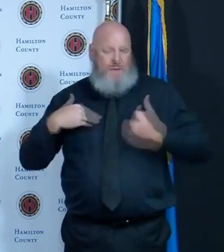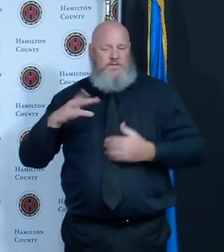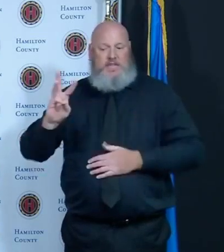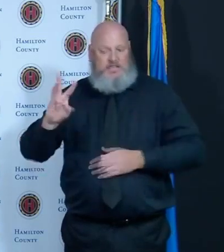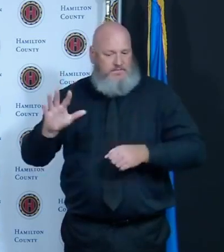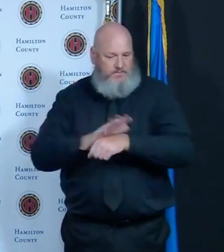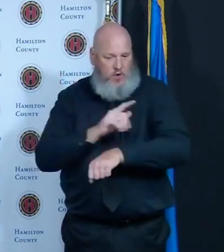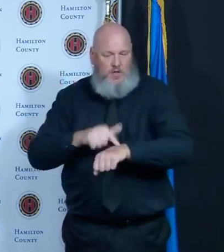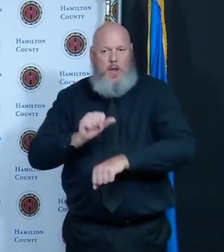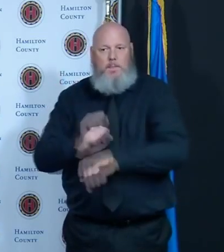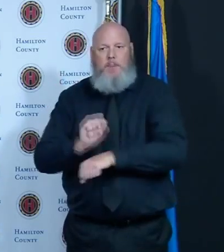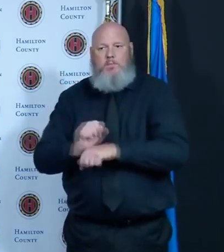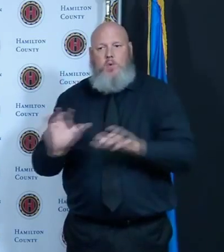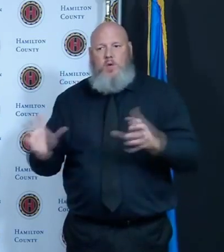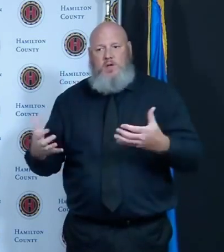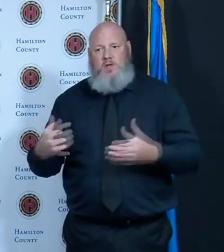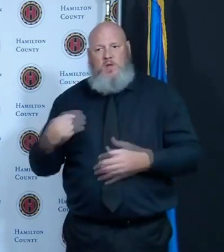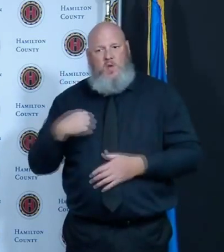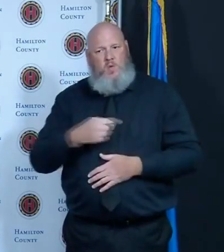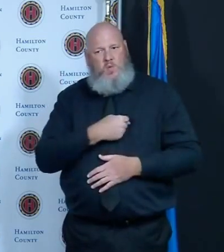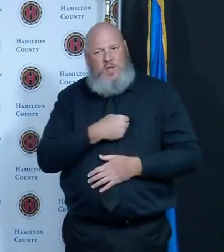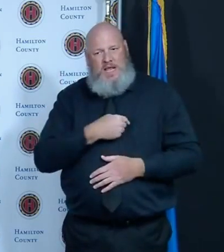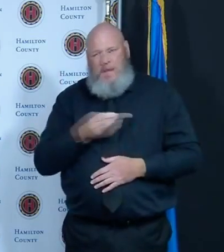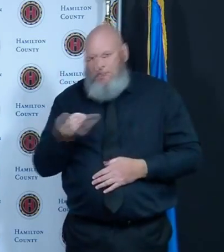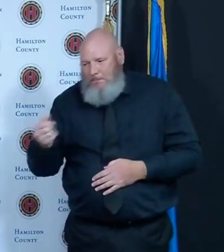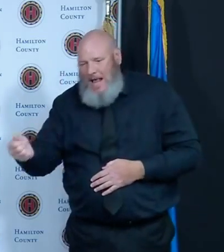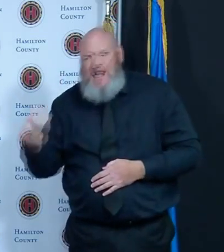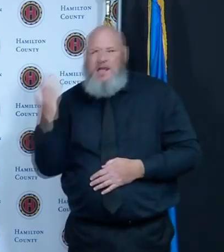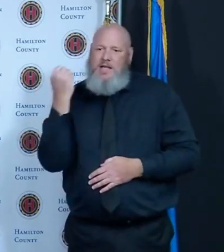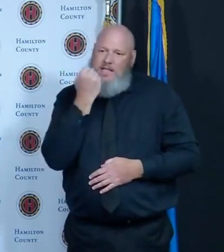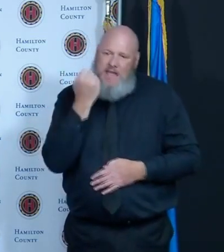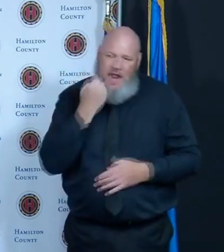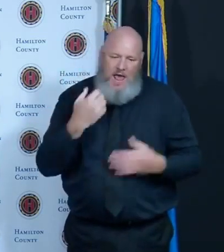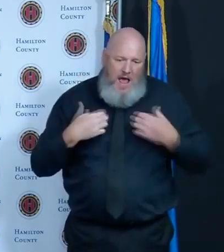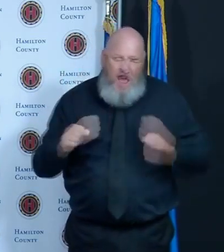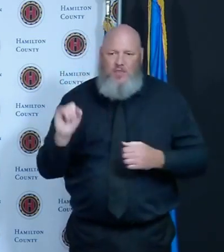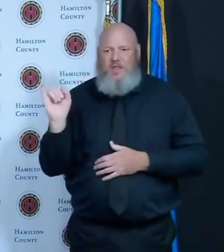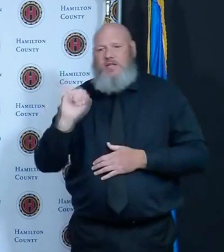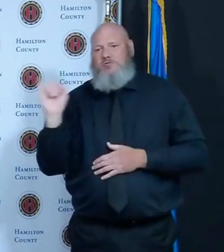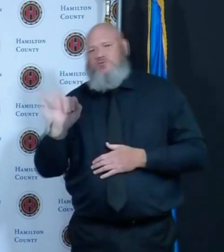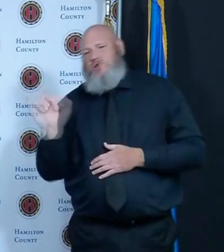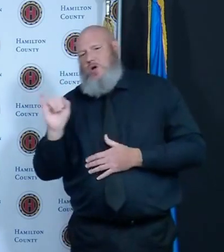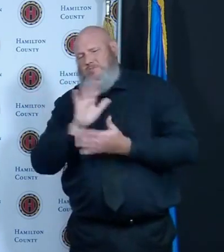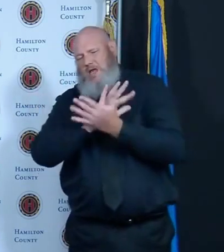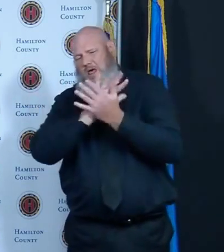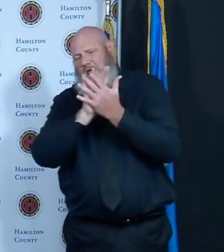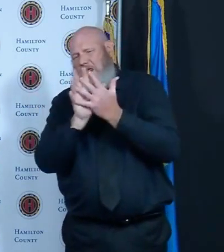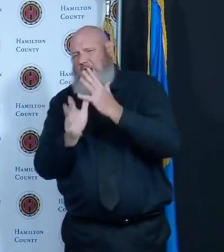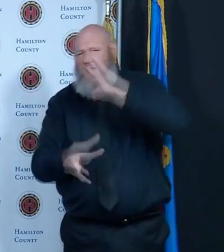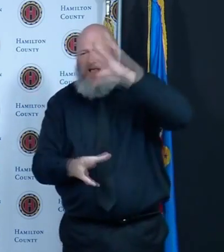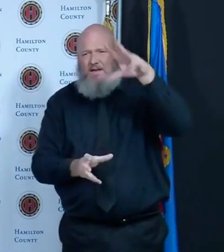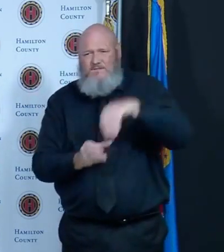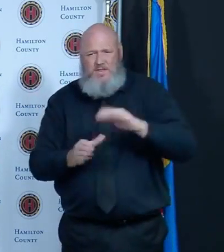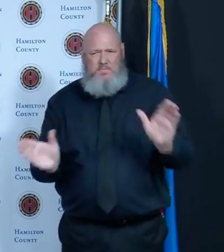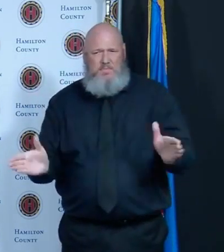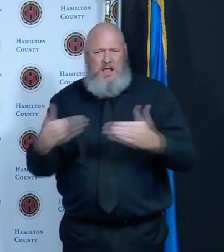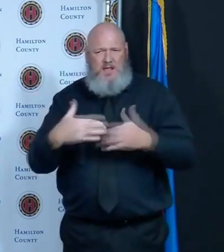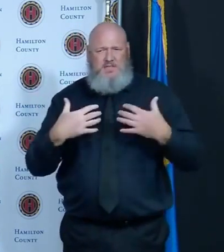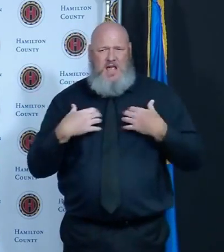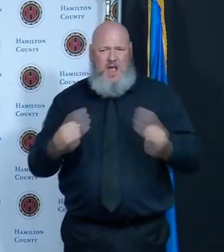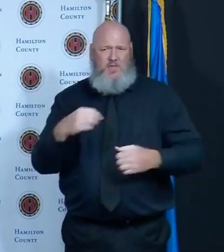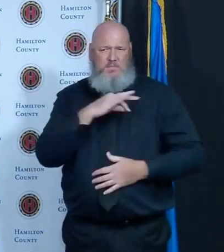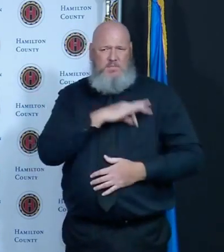dental insurance, vision insurance, life insurance for our employees. And we made the decision to use our own funds and our own equity in the